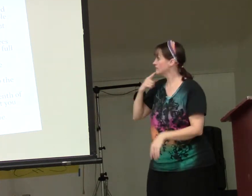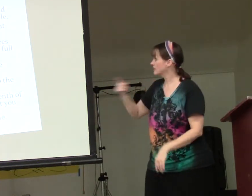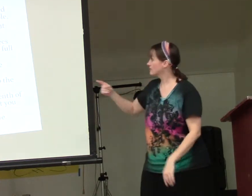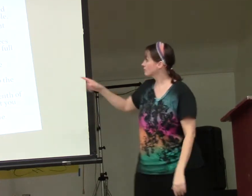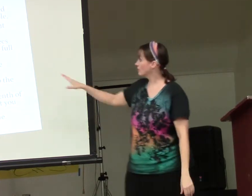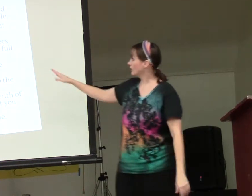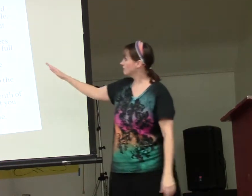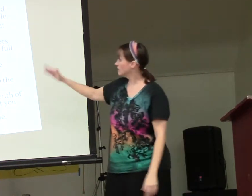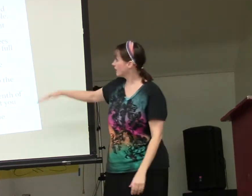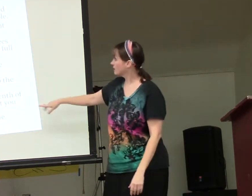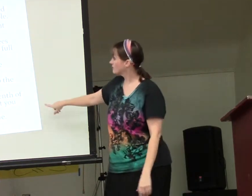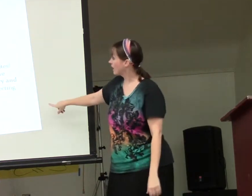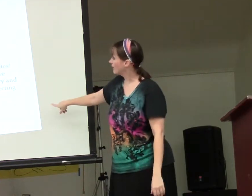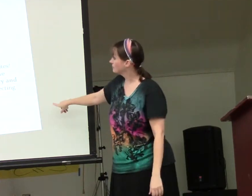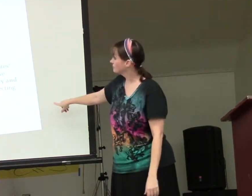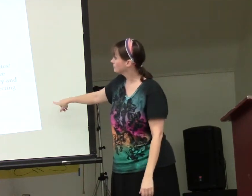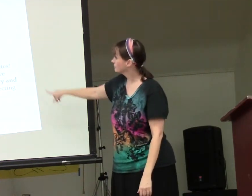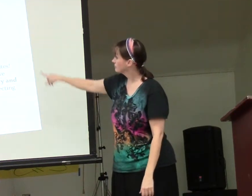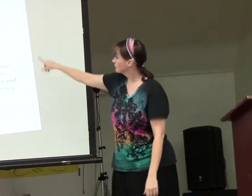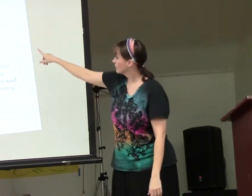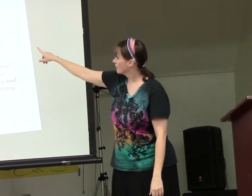said. Let's go down to the next slide.